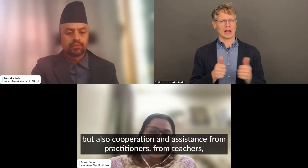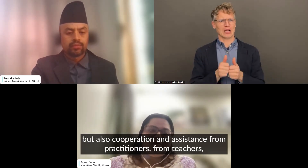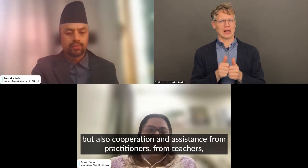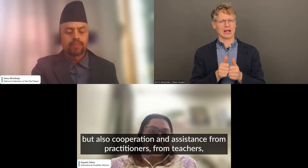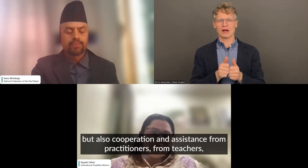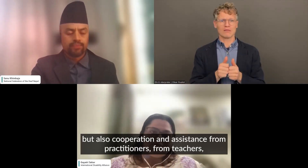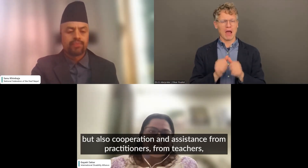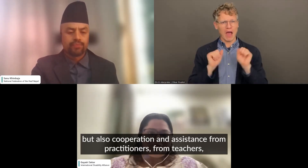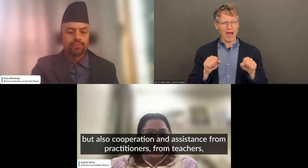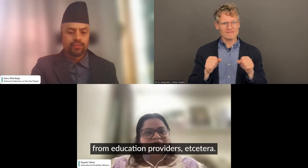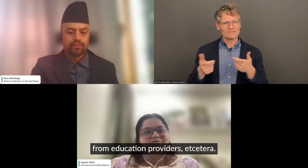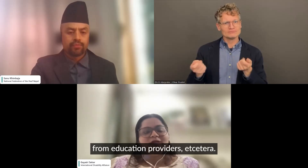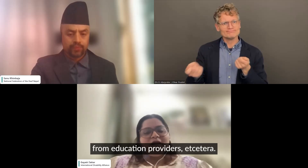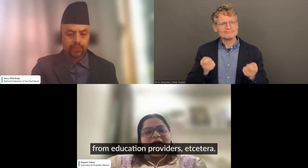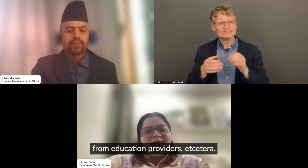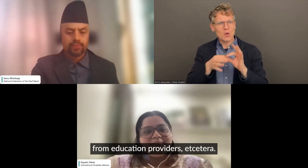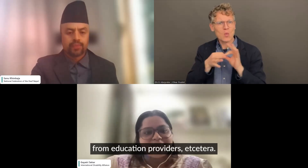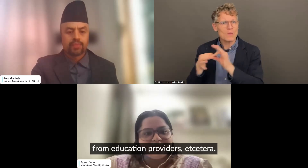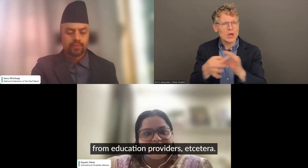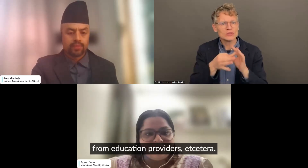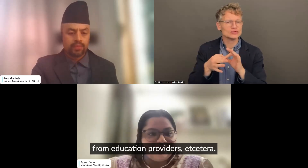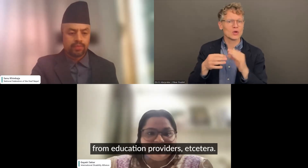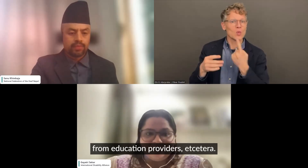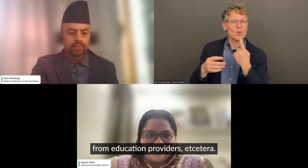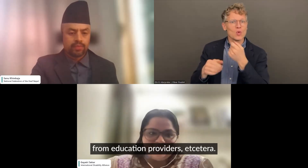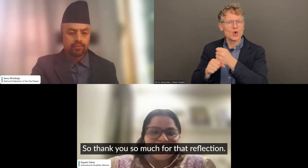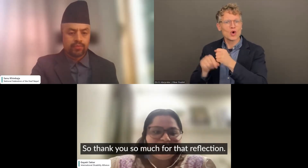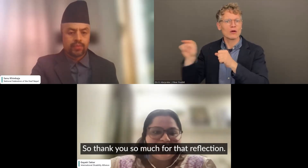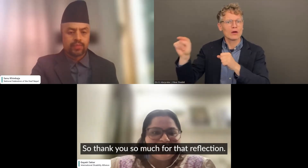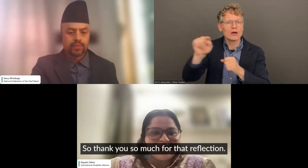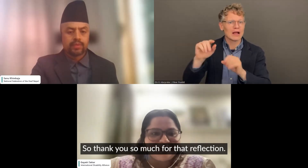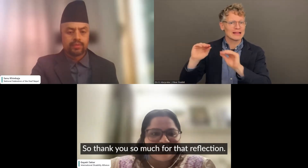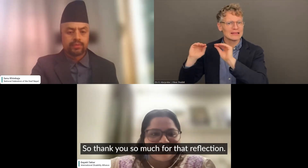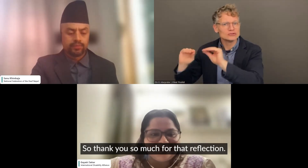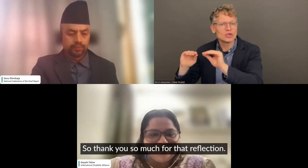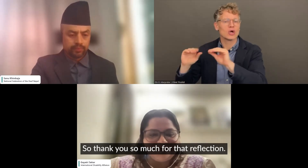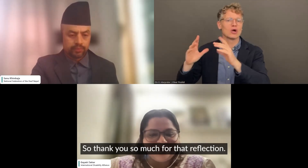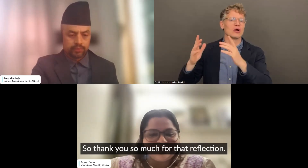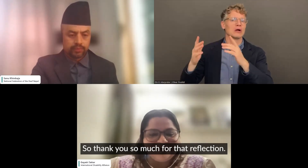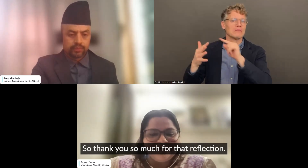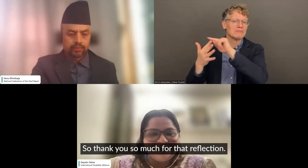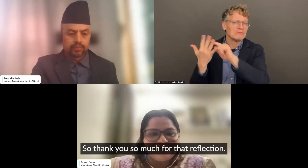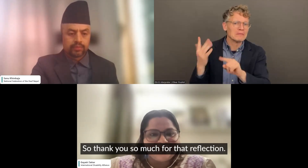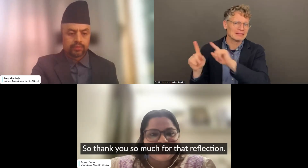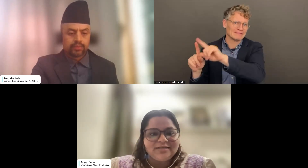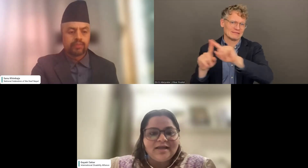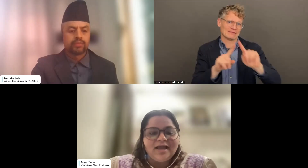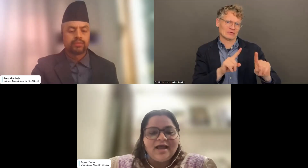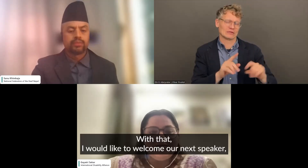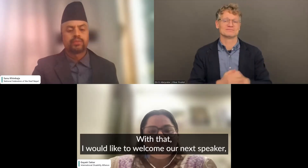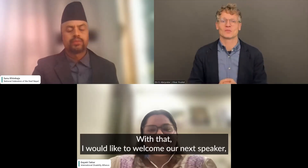practitioners, from teachers, from education providers, etc. So thank you so much for that